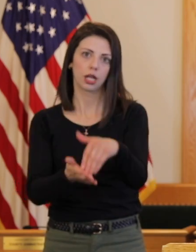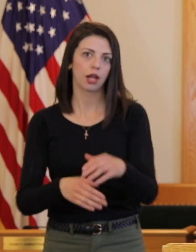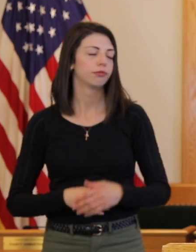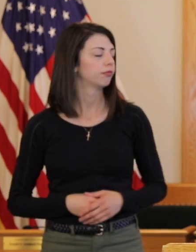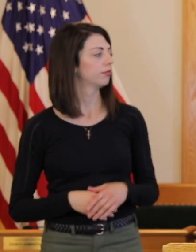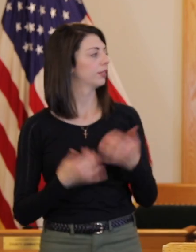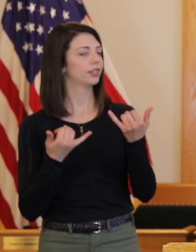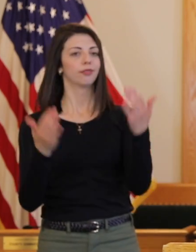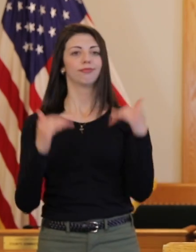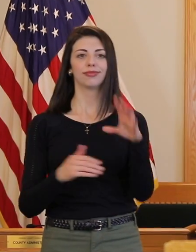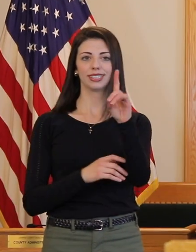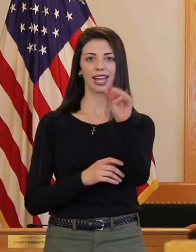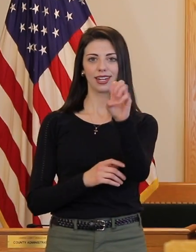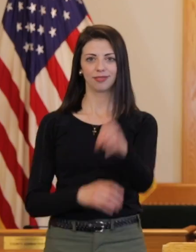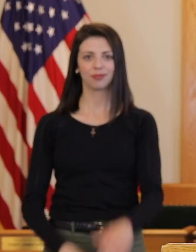Diane?